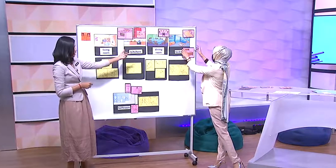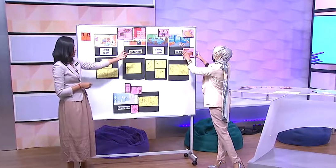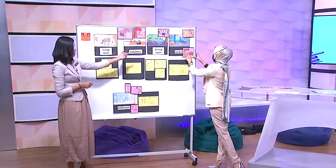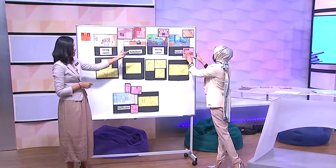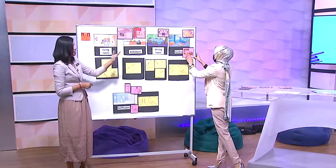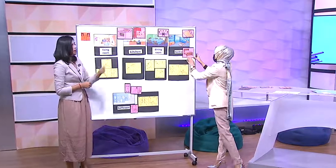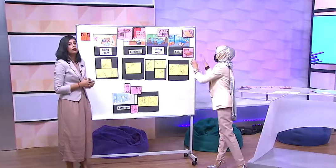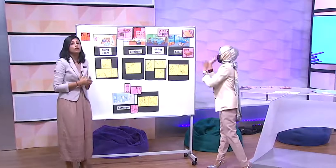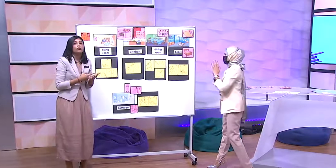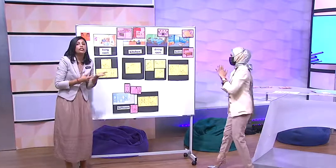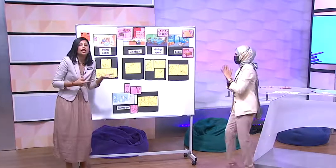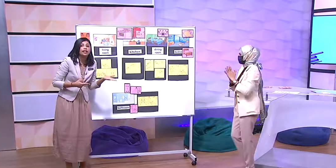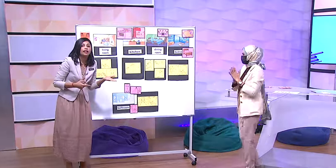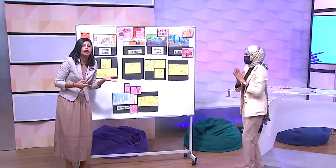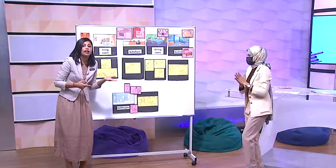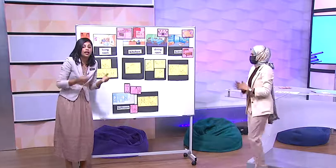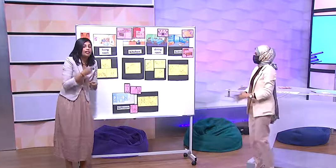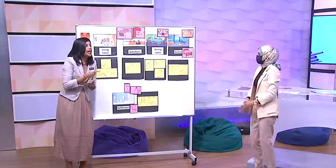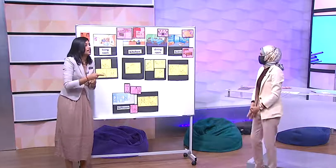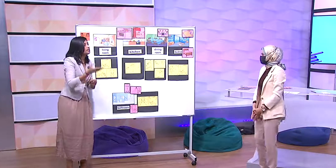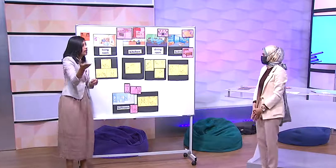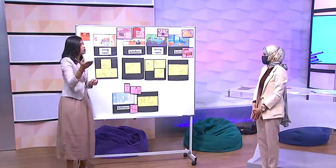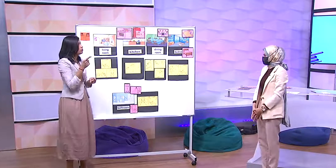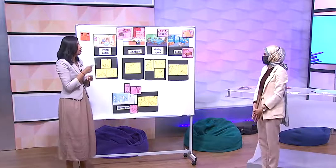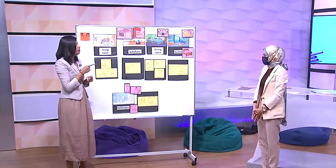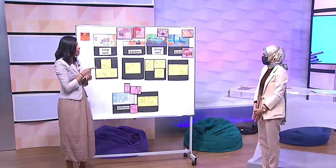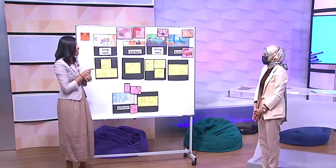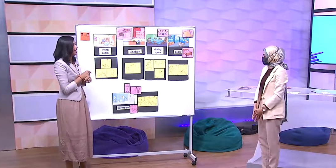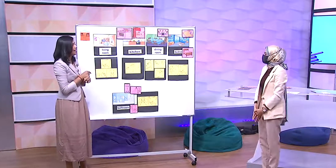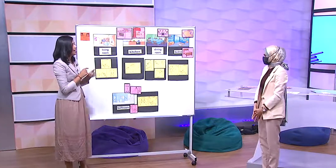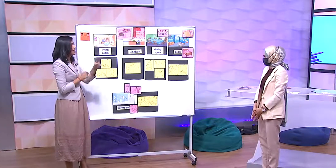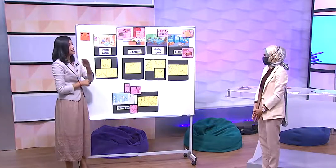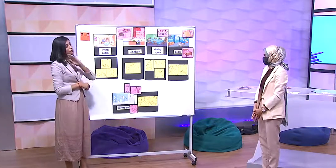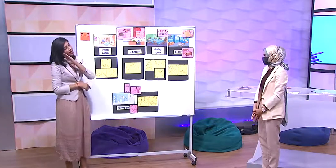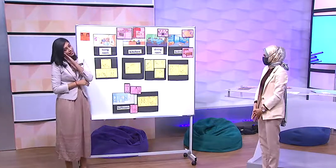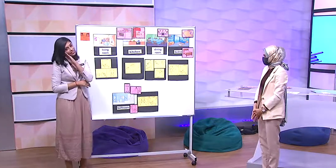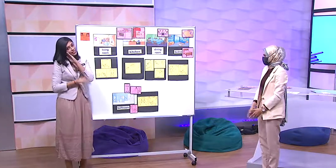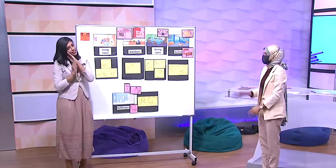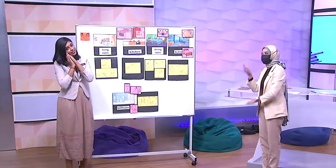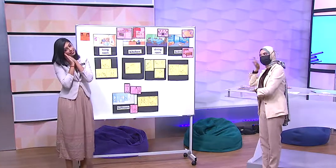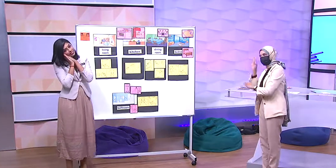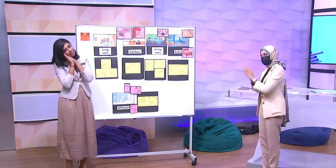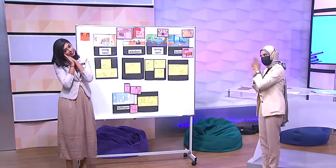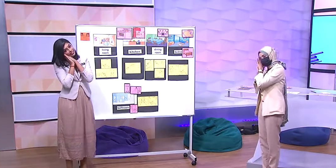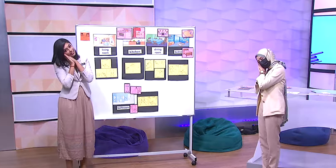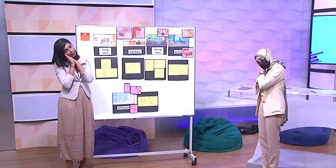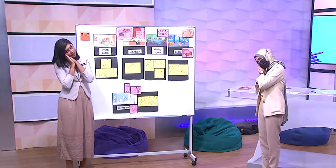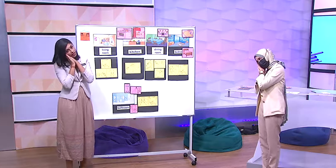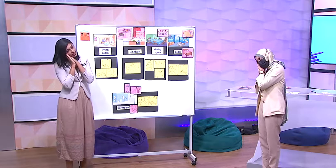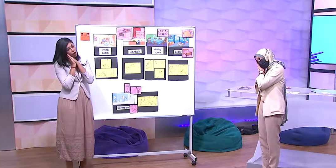is, what is that? Yes, they also got it right. That is a bed. Bed? A bed. Or